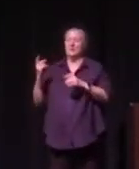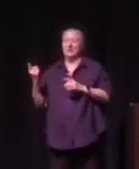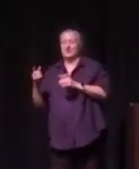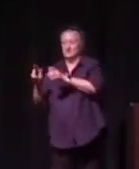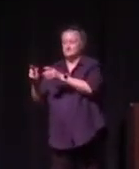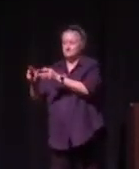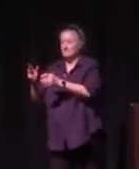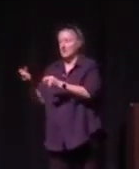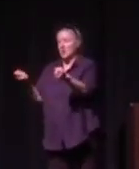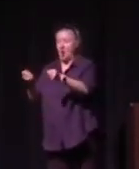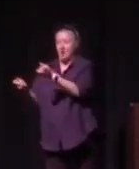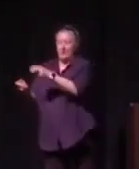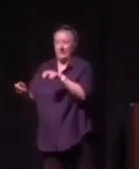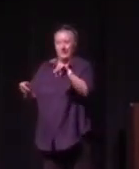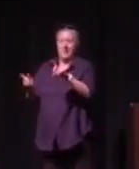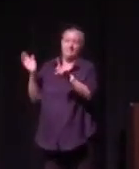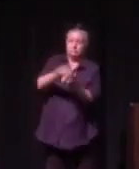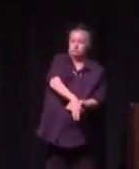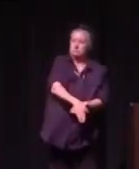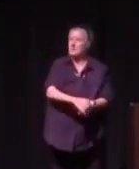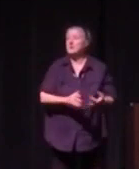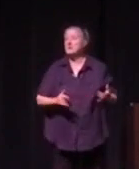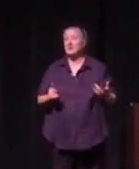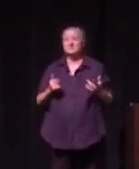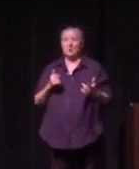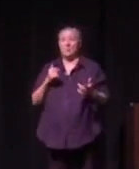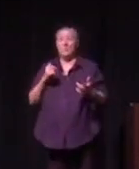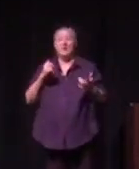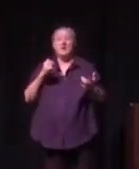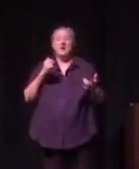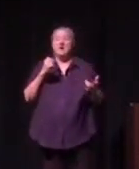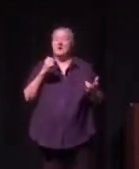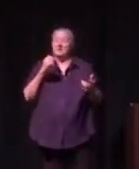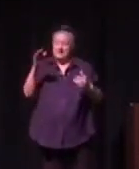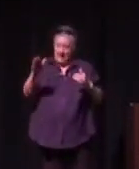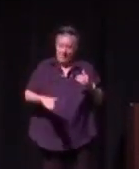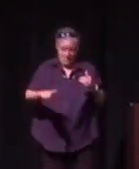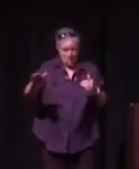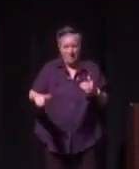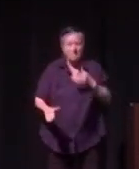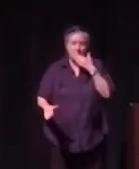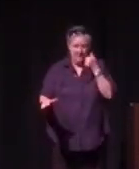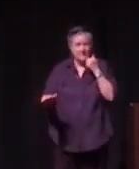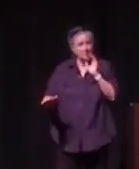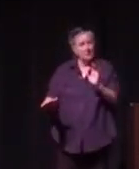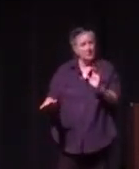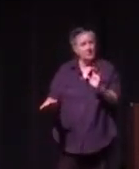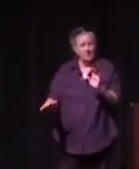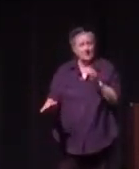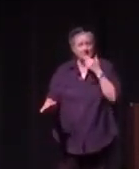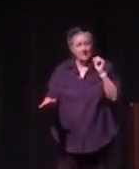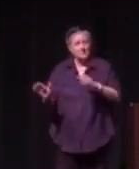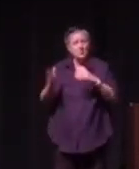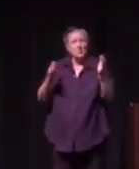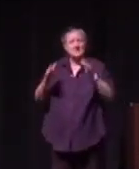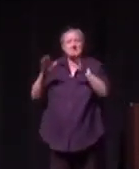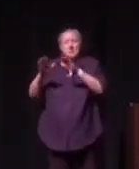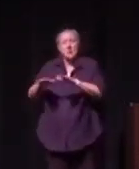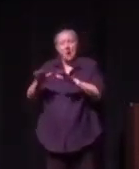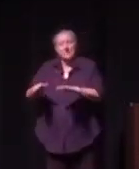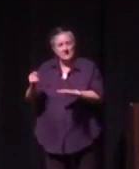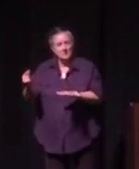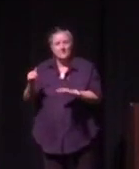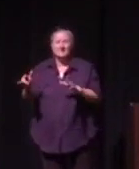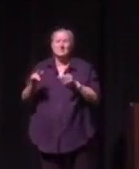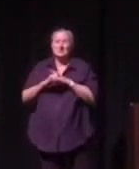car. Down below, it's a better situation. The winds have calmed down, although I think